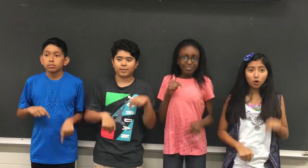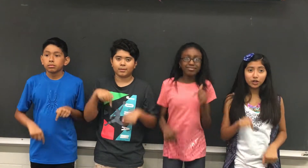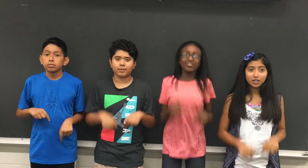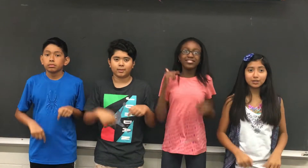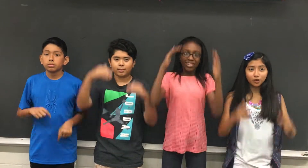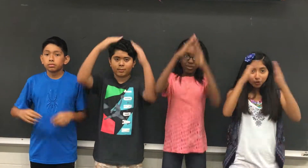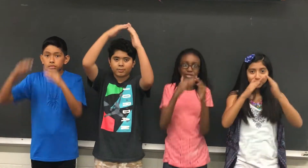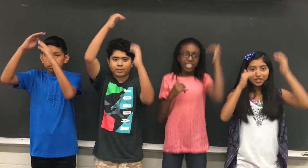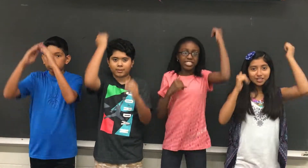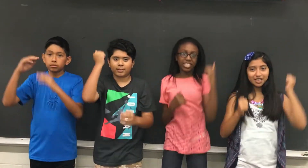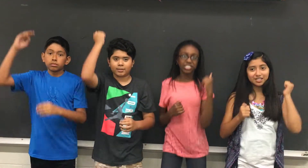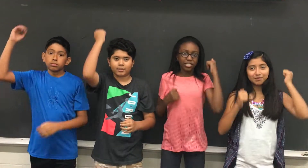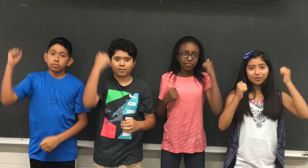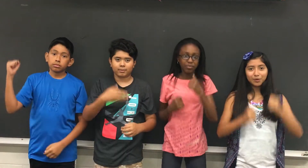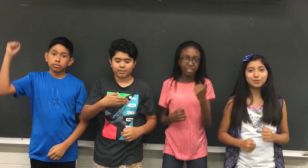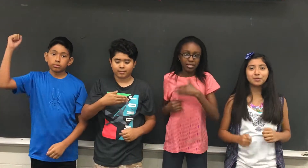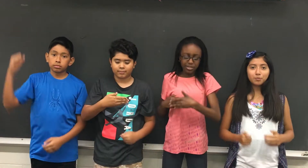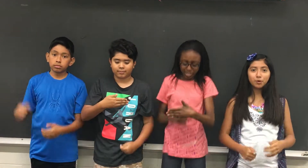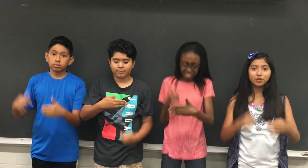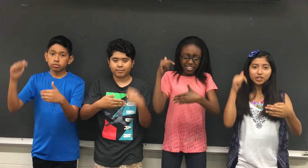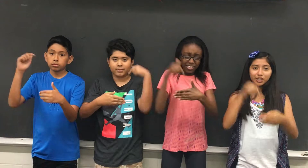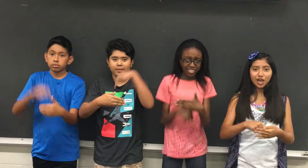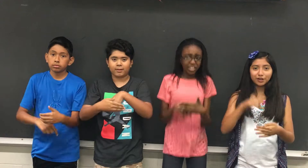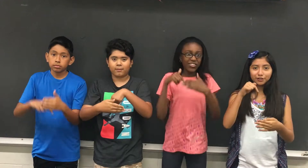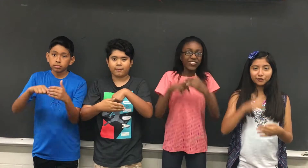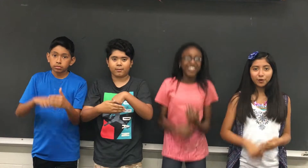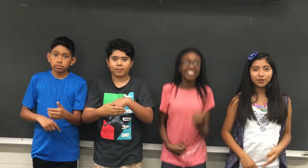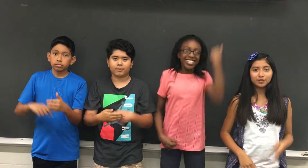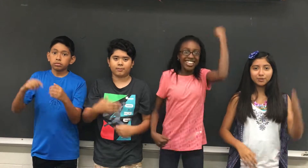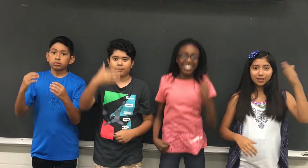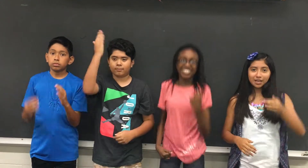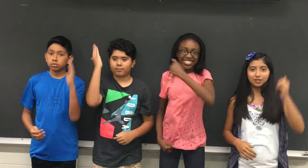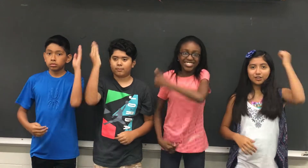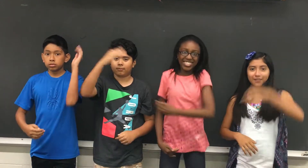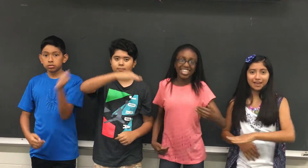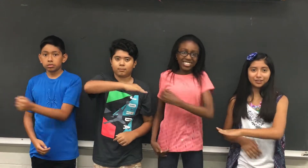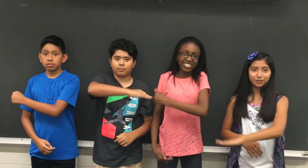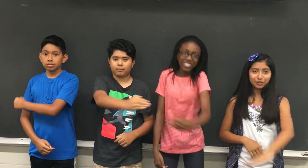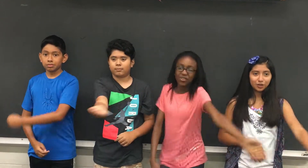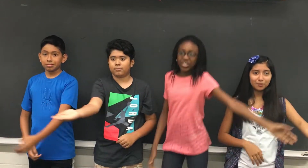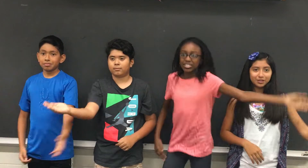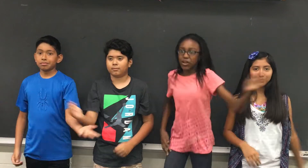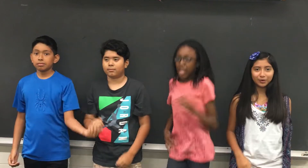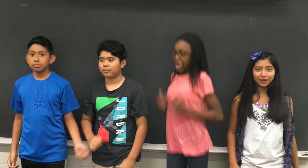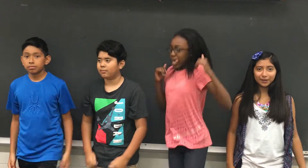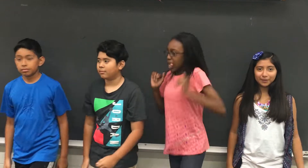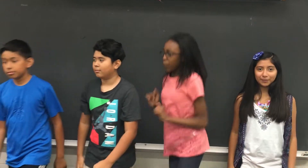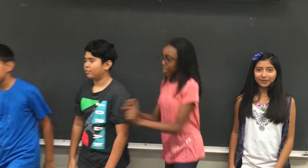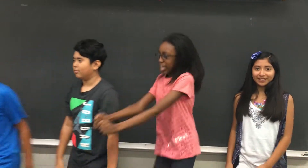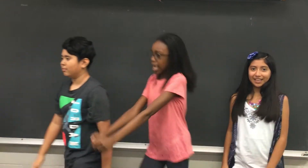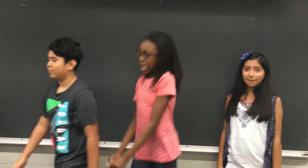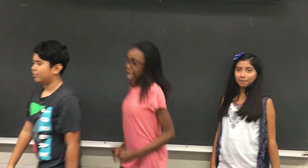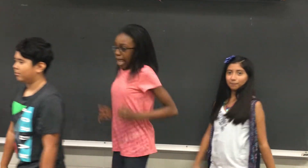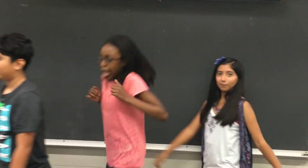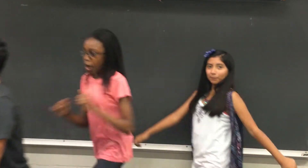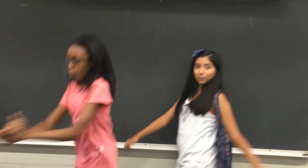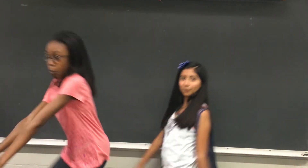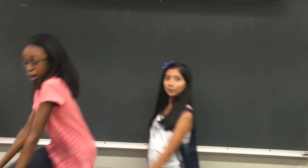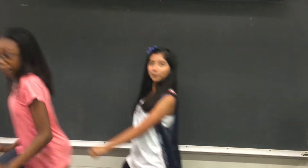points, like your home or train station. That place means much more than just a dot on the floor. That's only longitude and latitude, with so much more. We want to move to